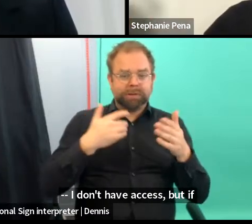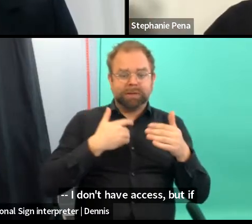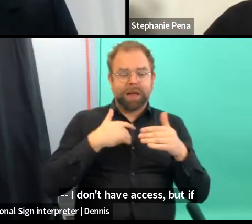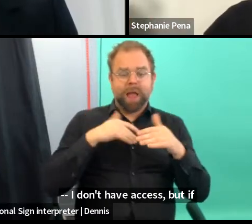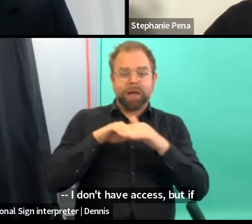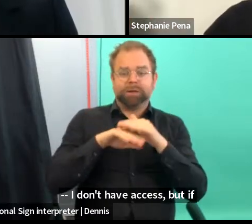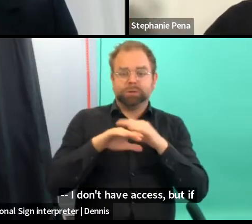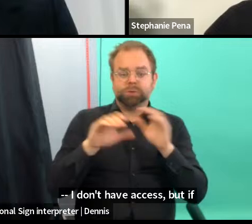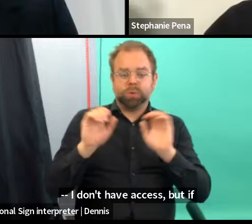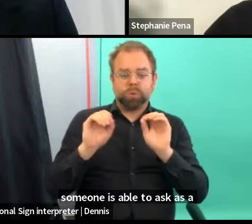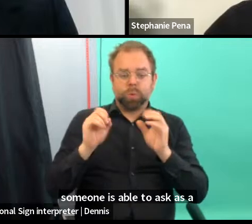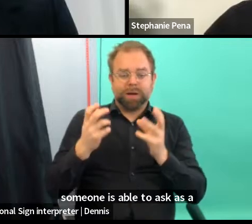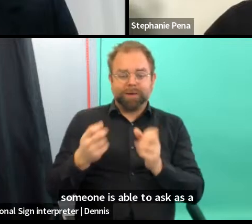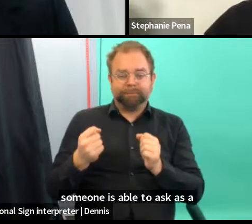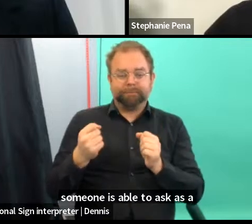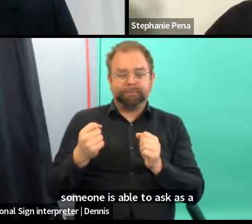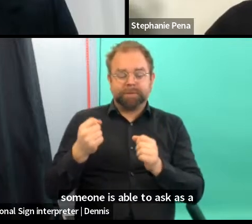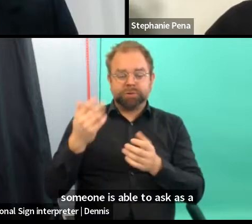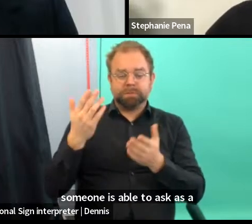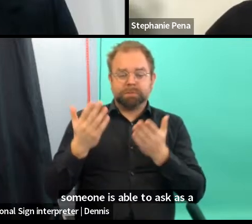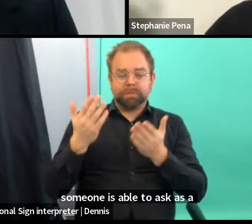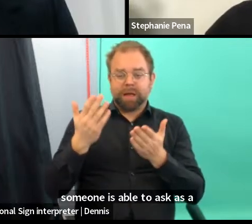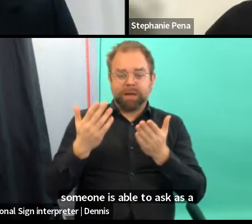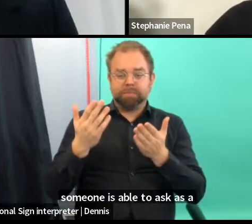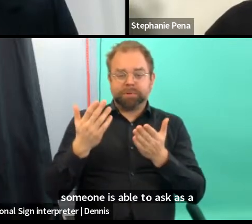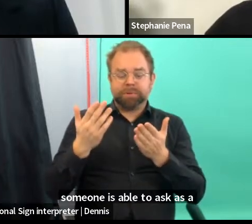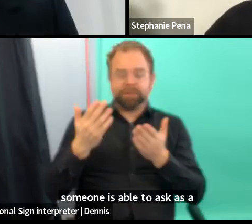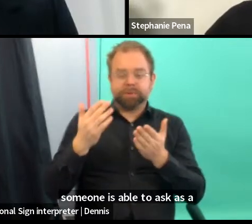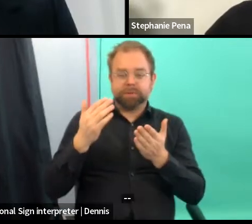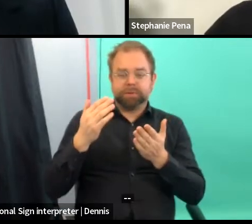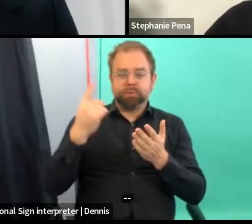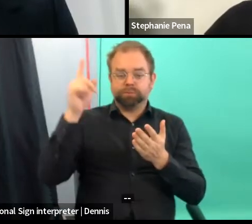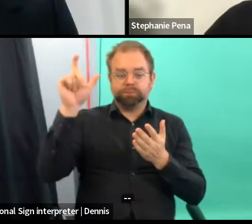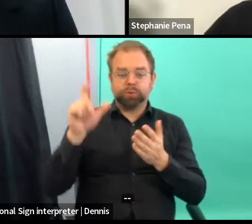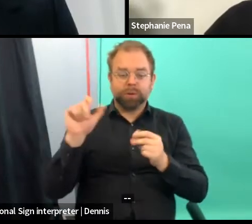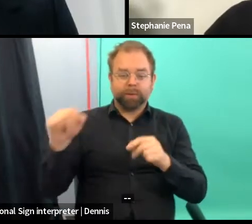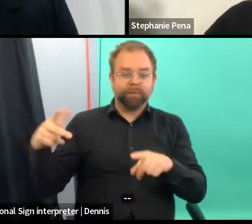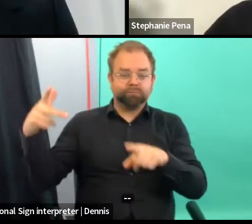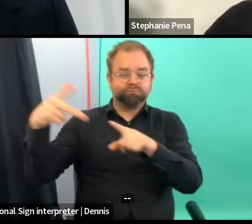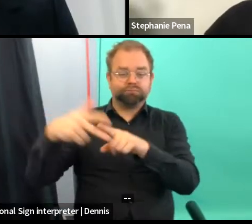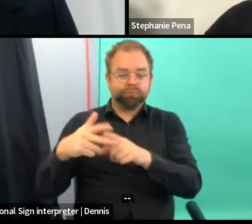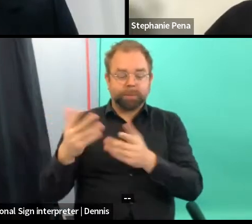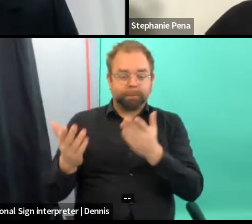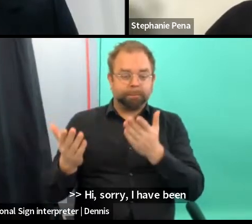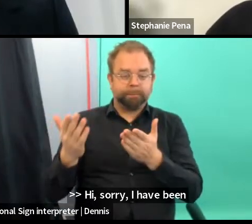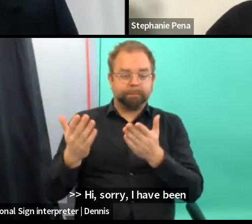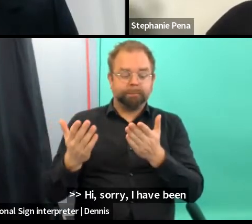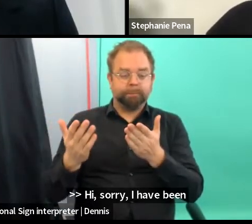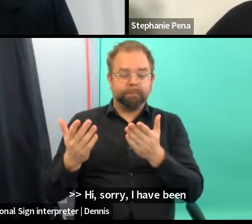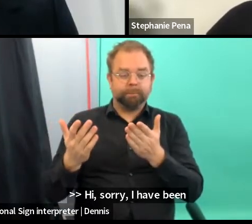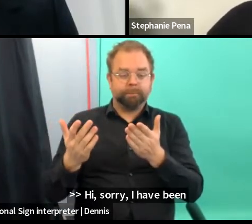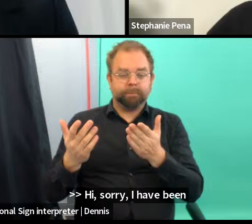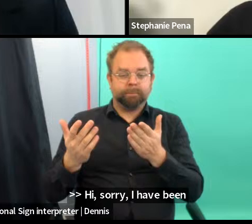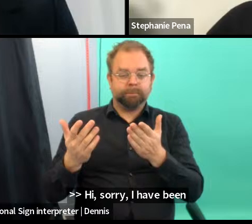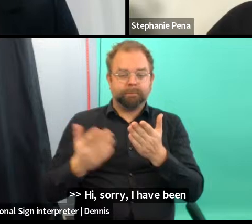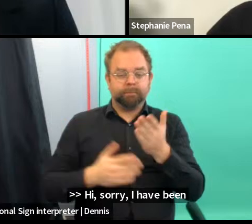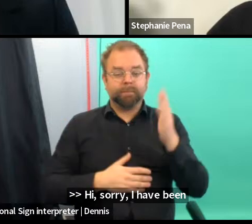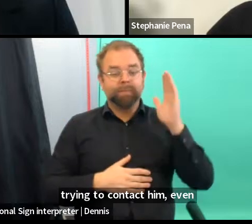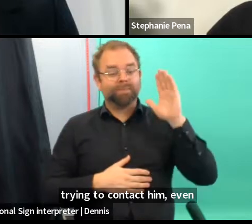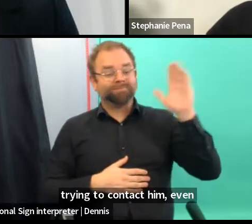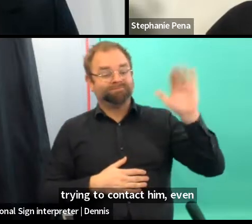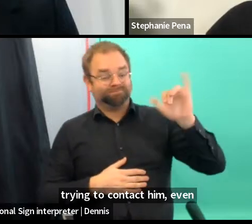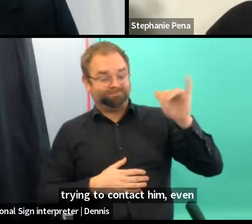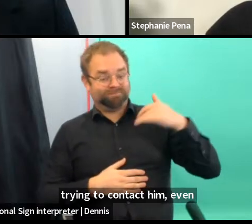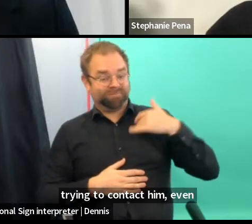Hi, sorry, I've been trying to contact him, even send him an individual message. It seems like it's either his screen